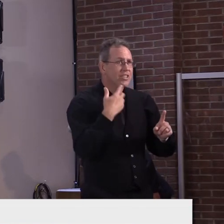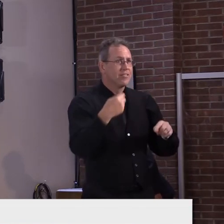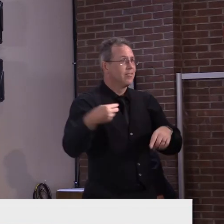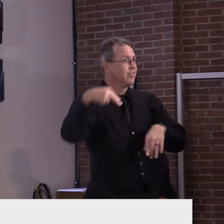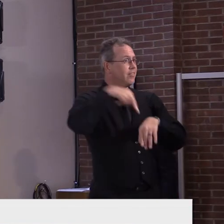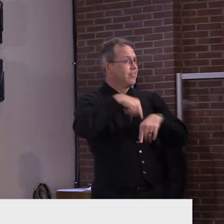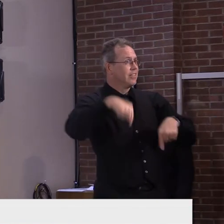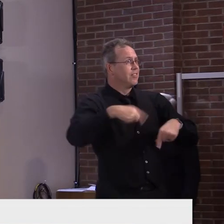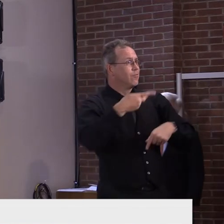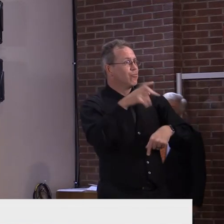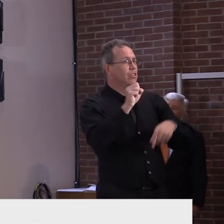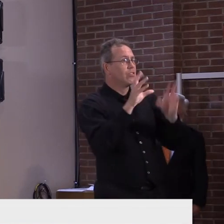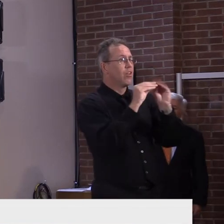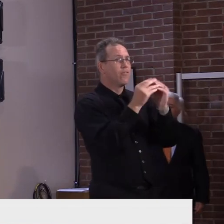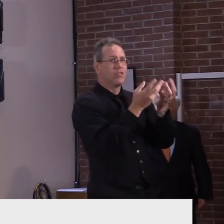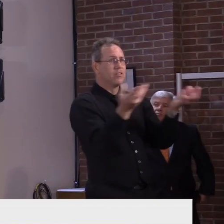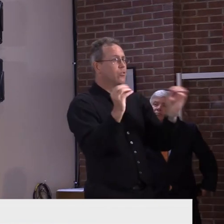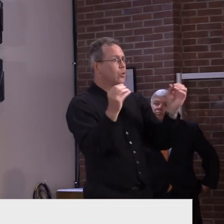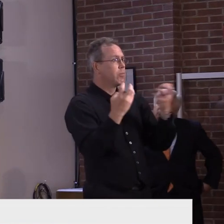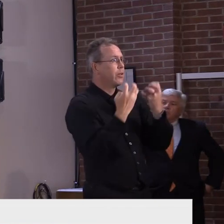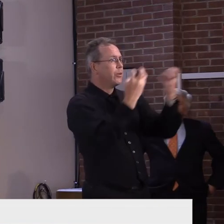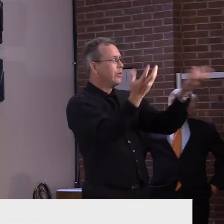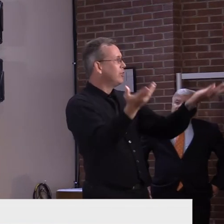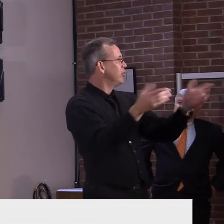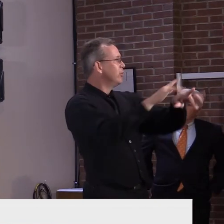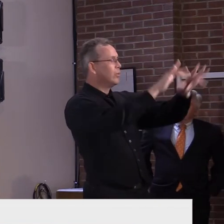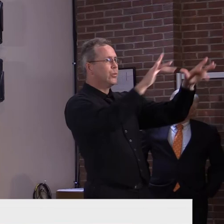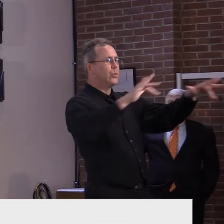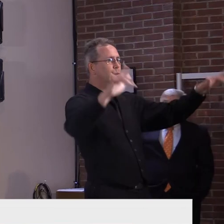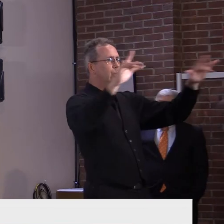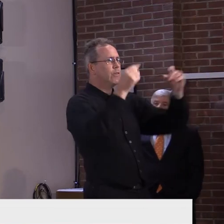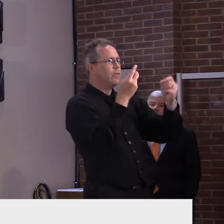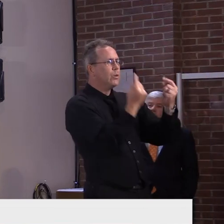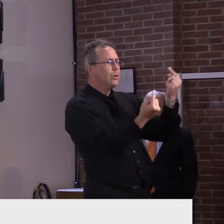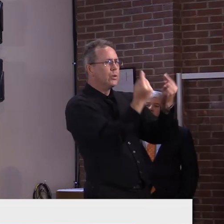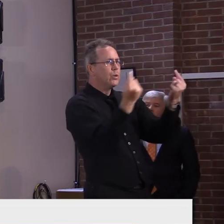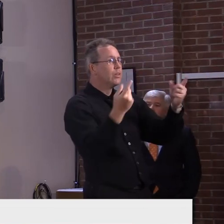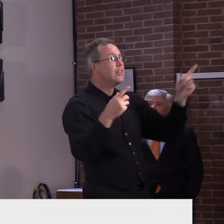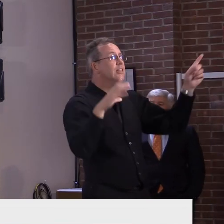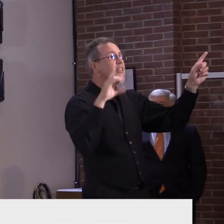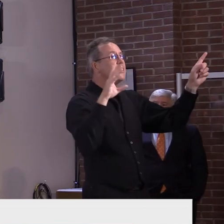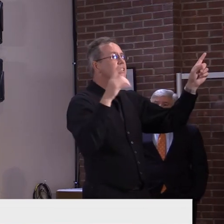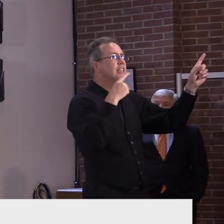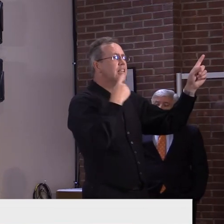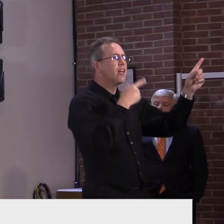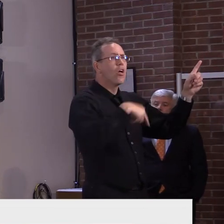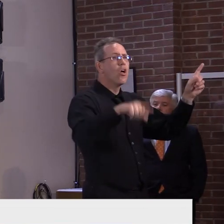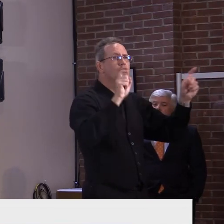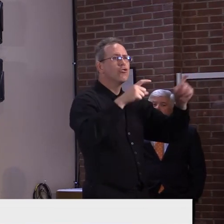example. Per the CDC guidelines, everyone in here should be masked, correct?